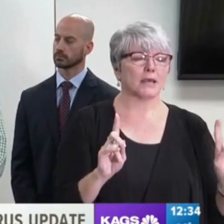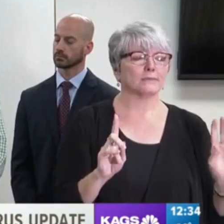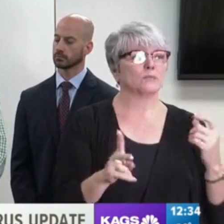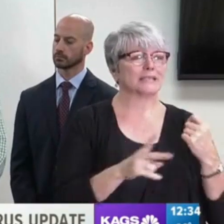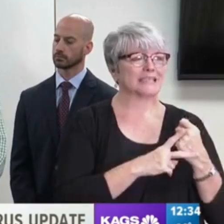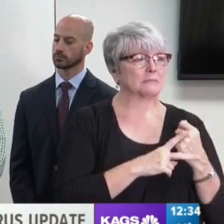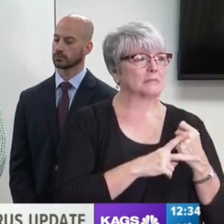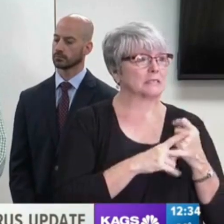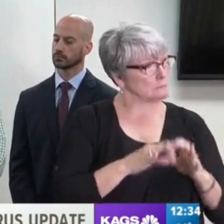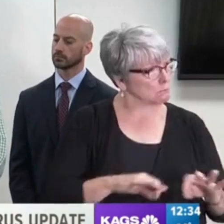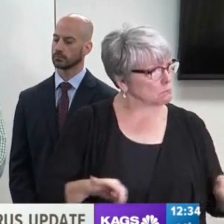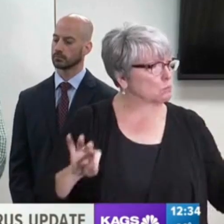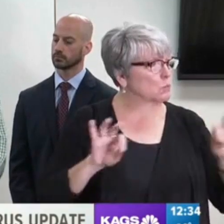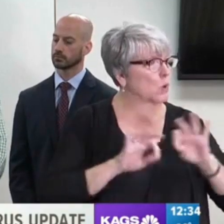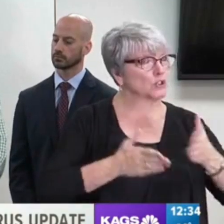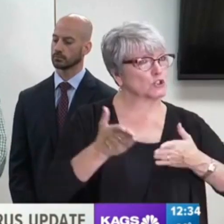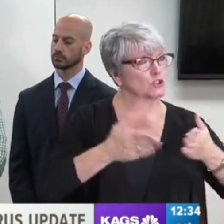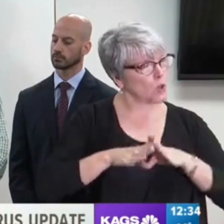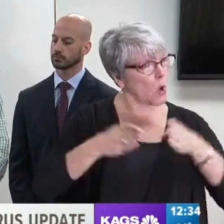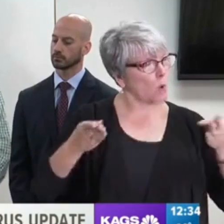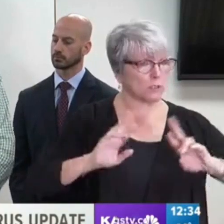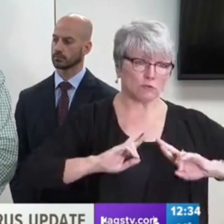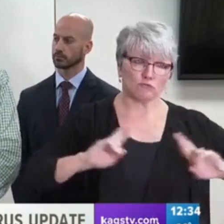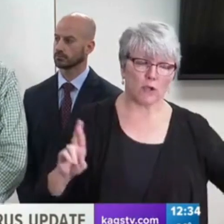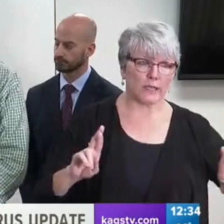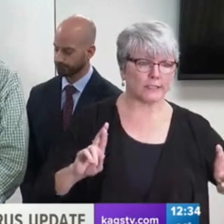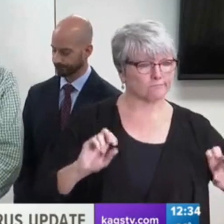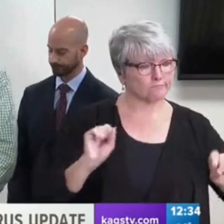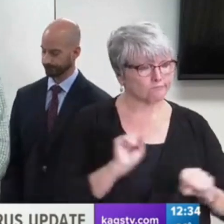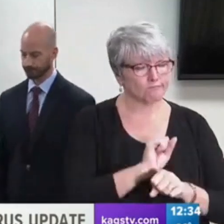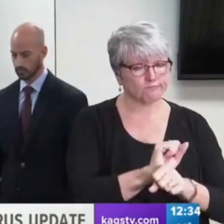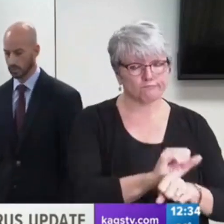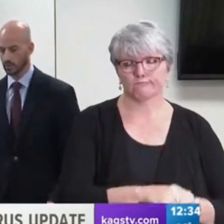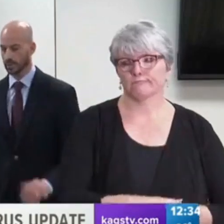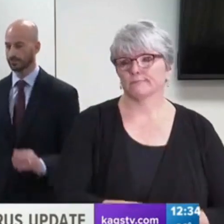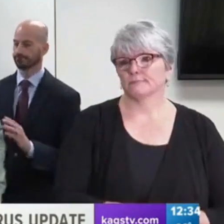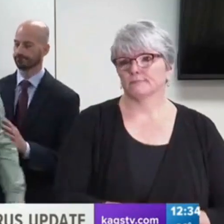essential services open and ready to go to work.